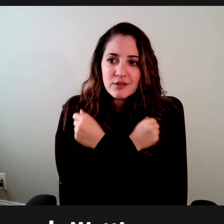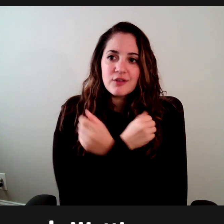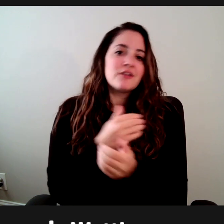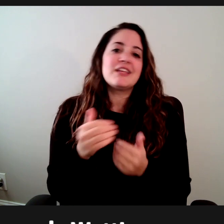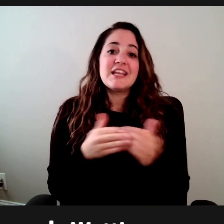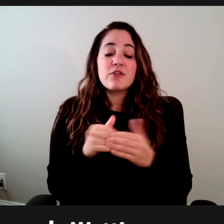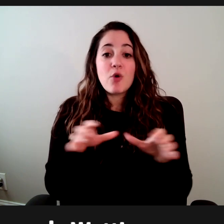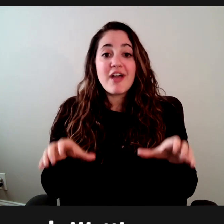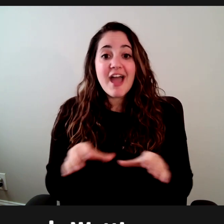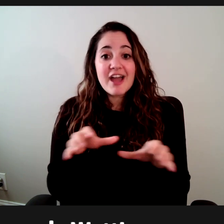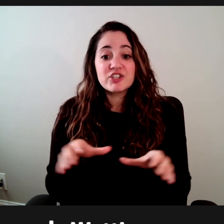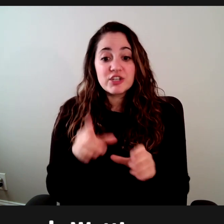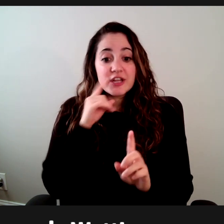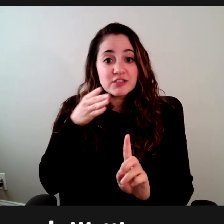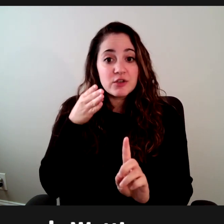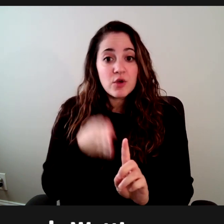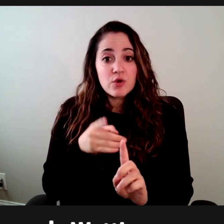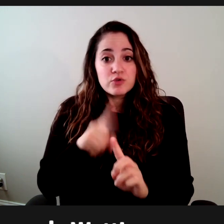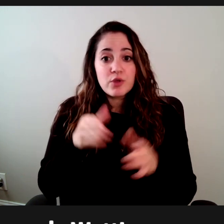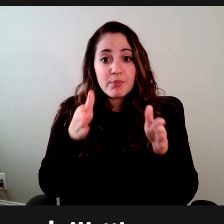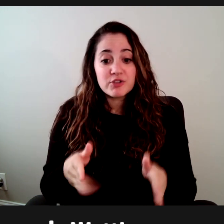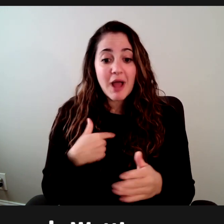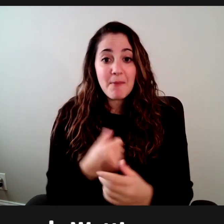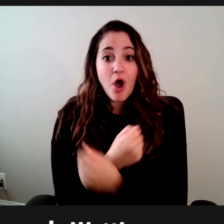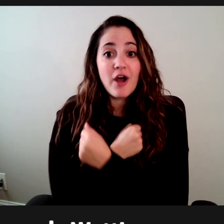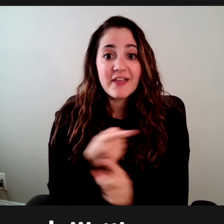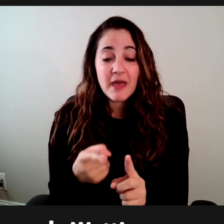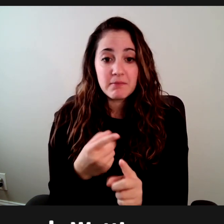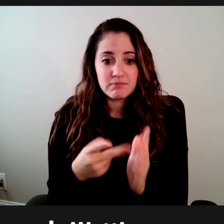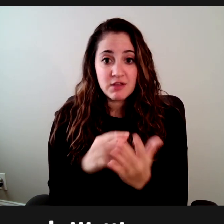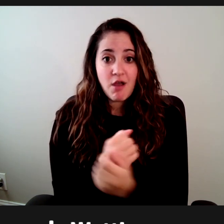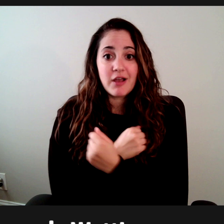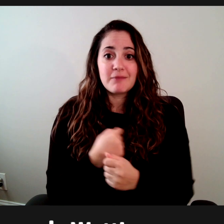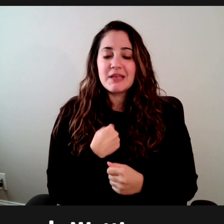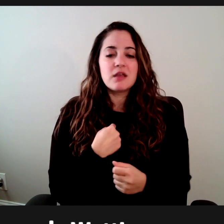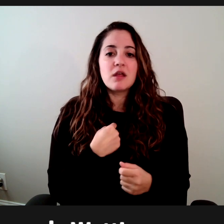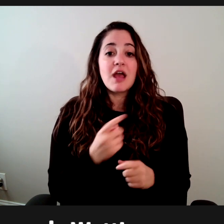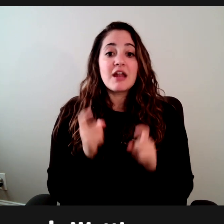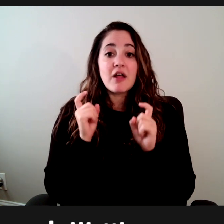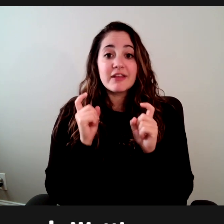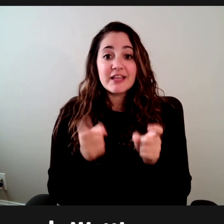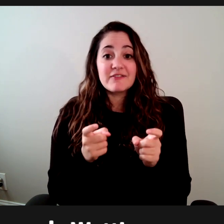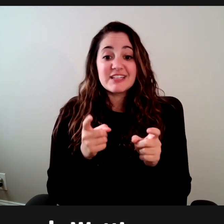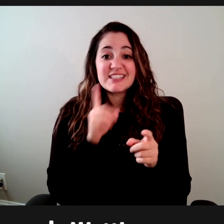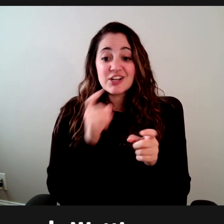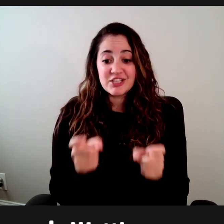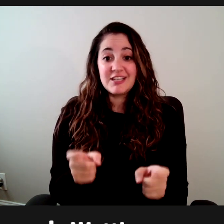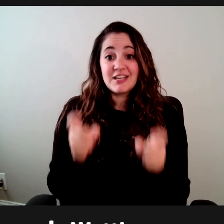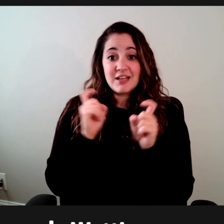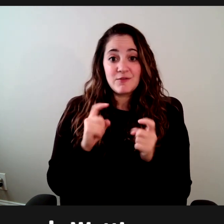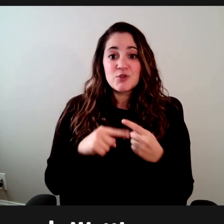So even though the action is going towards them, that I'm hugging them, and maybe they're hugging me back, maybe they're not, the gift is coming towards